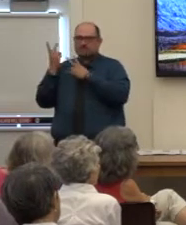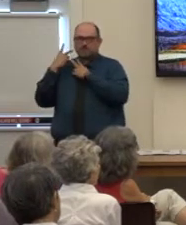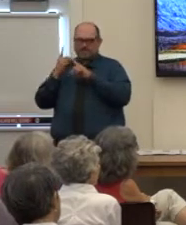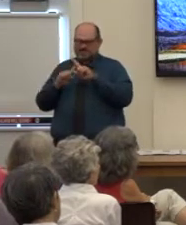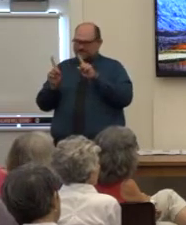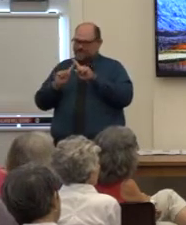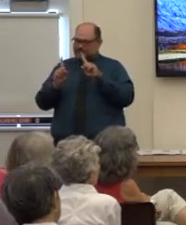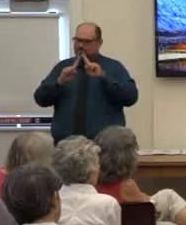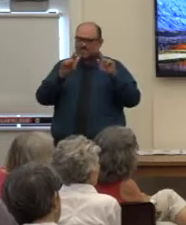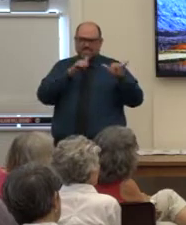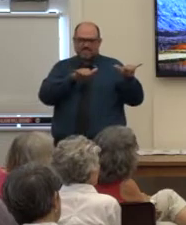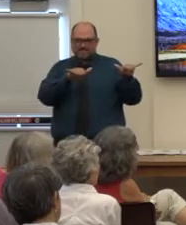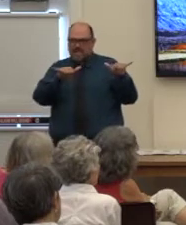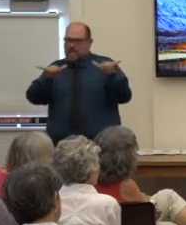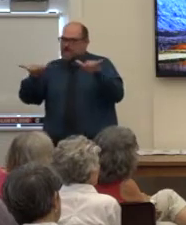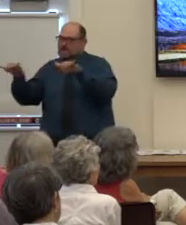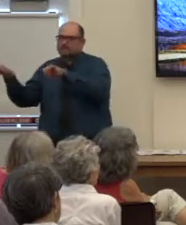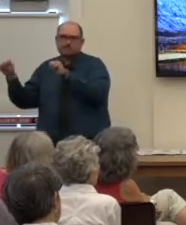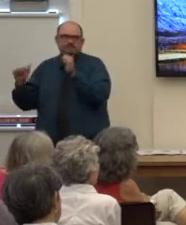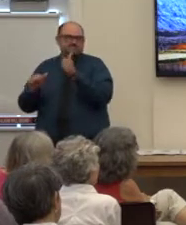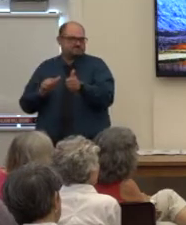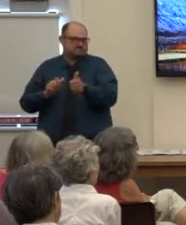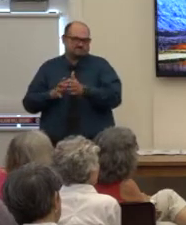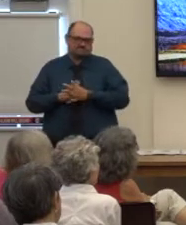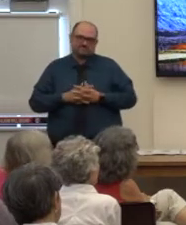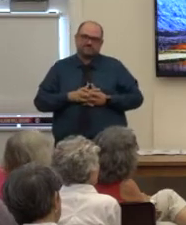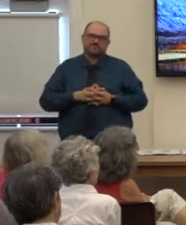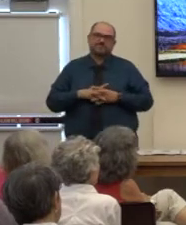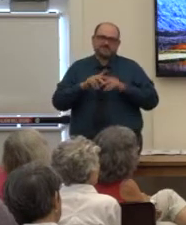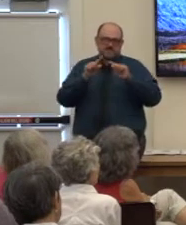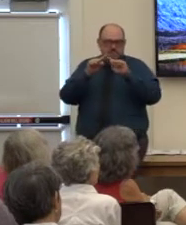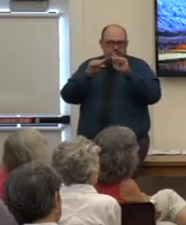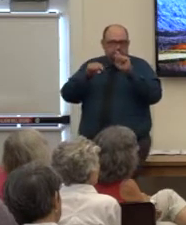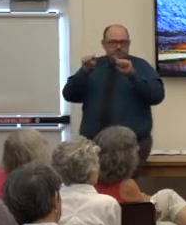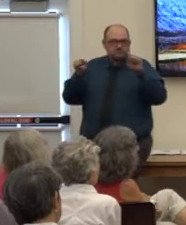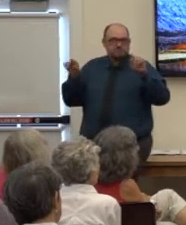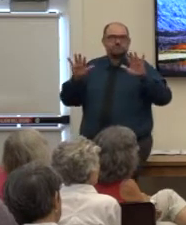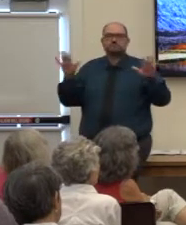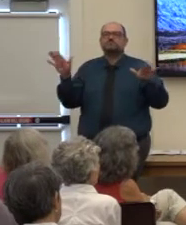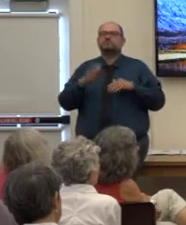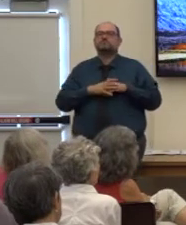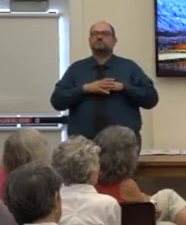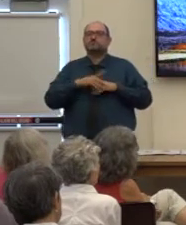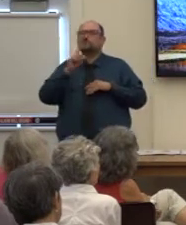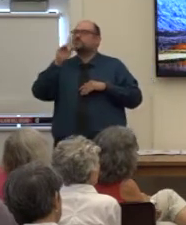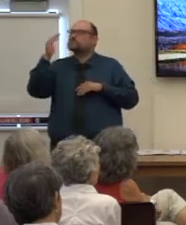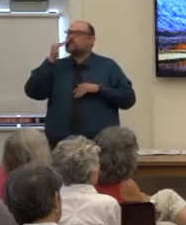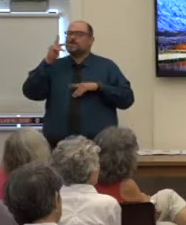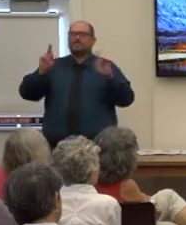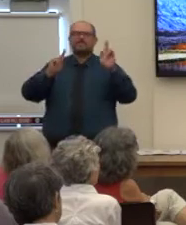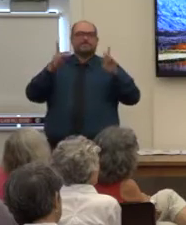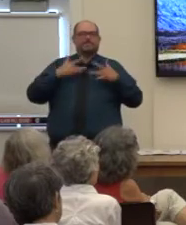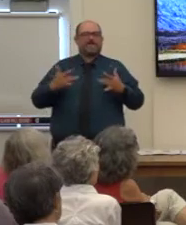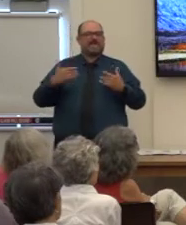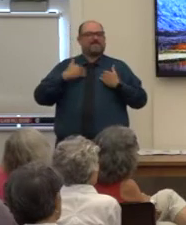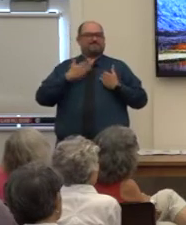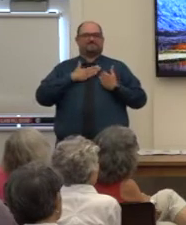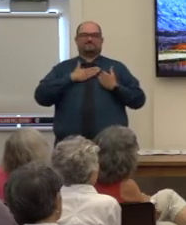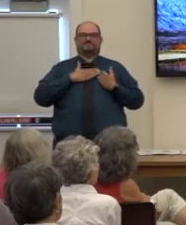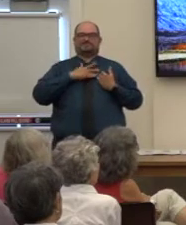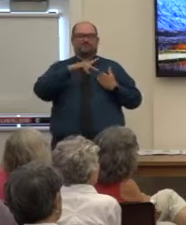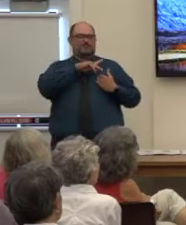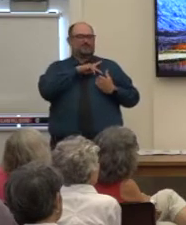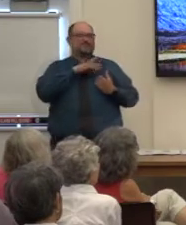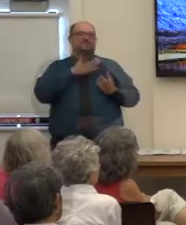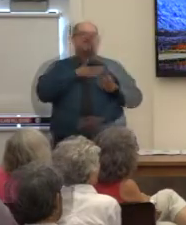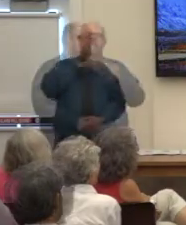So, you know, I think everyone has their own subjective feeling of what went on and who